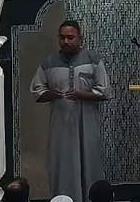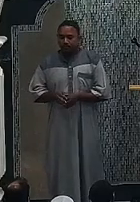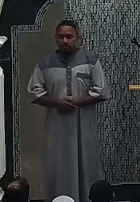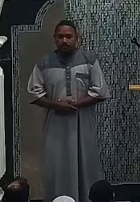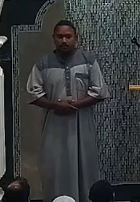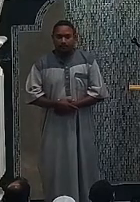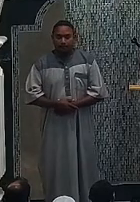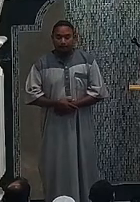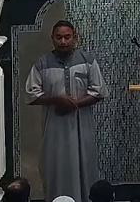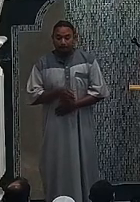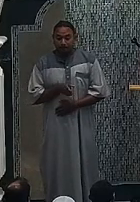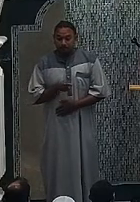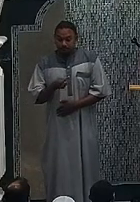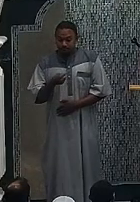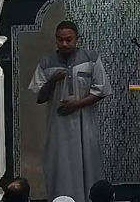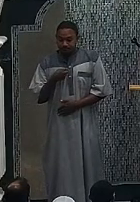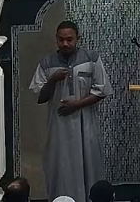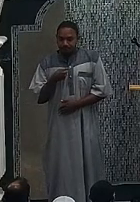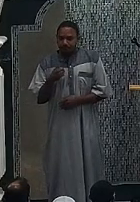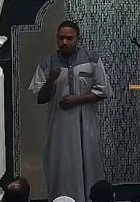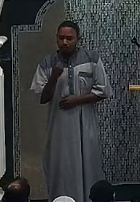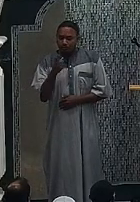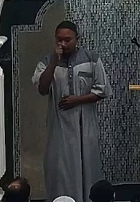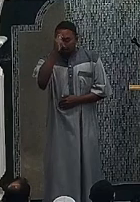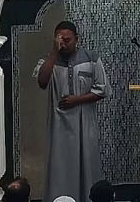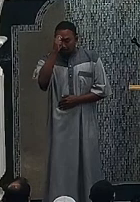Muslim interpreter in Cape Town.